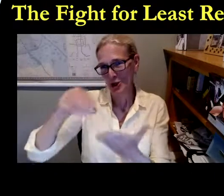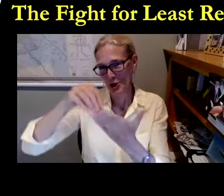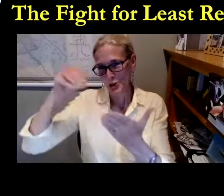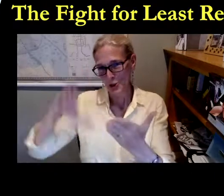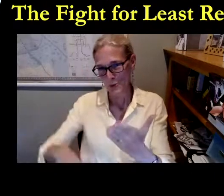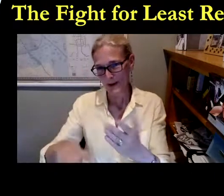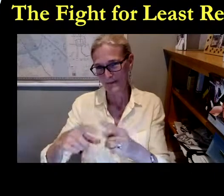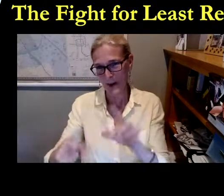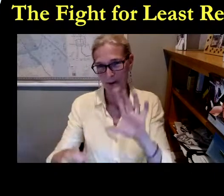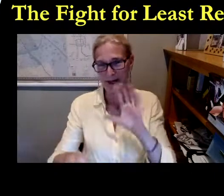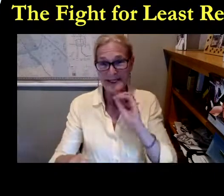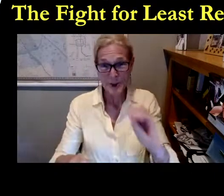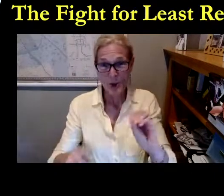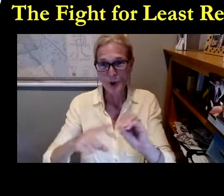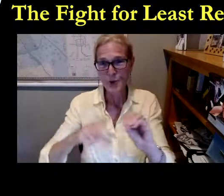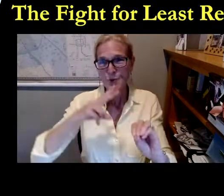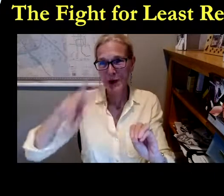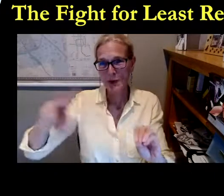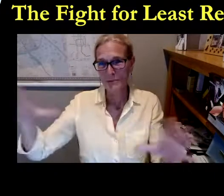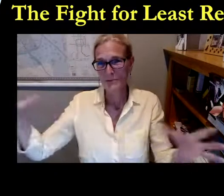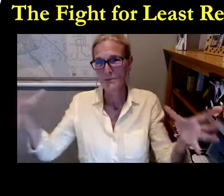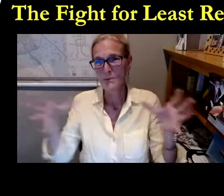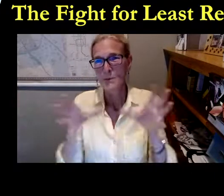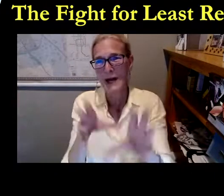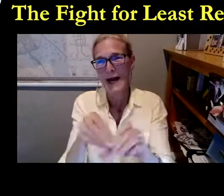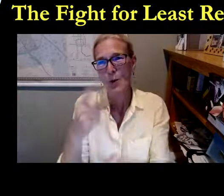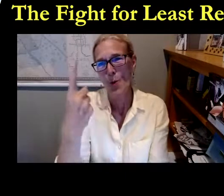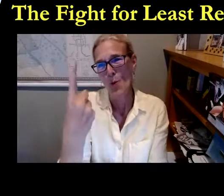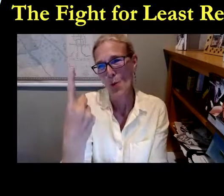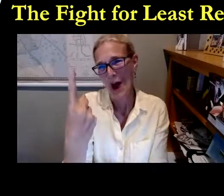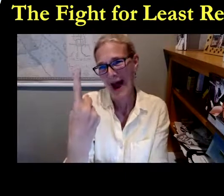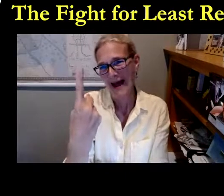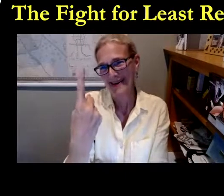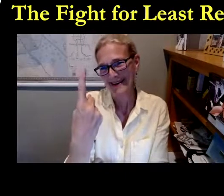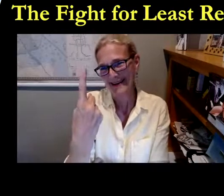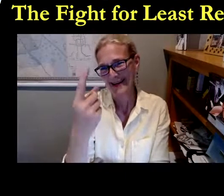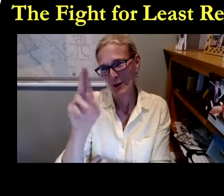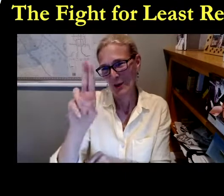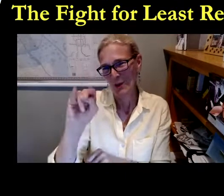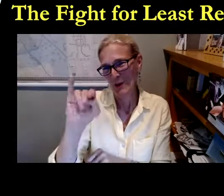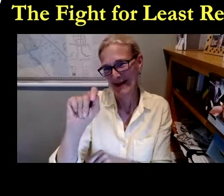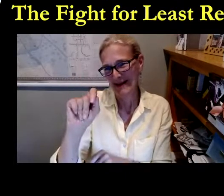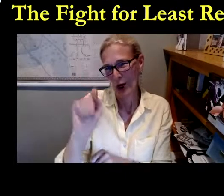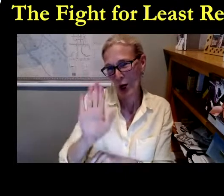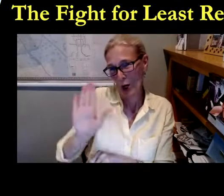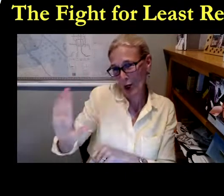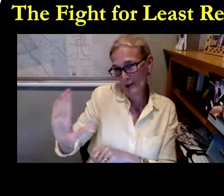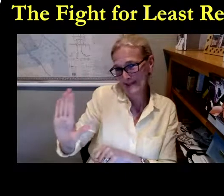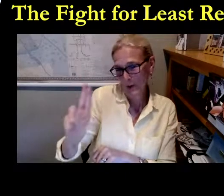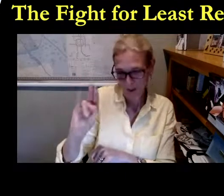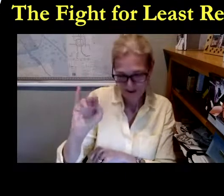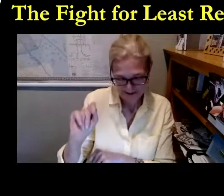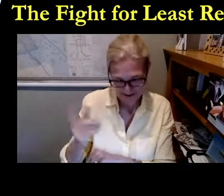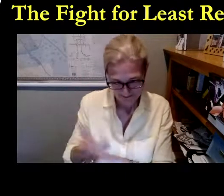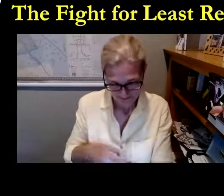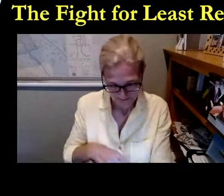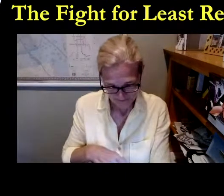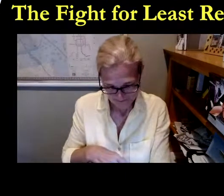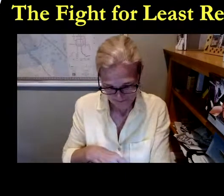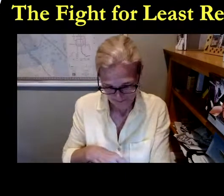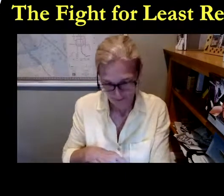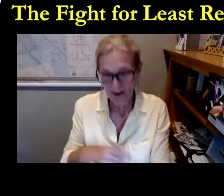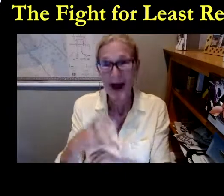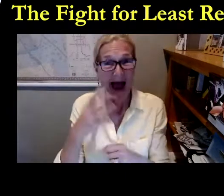deaf education under health services so that all the deaf and hard of hearing students from 0 to 22 would be put into